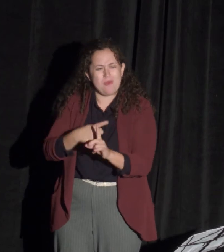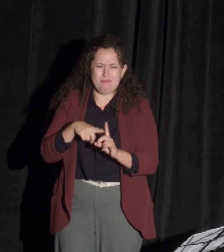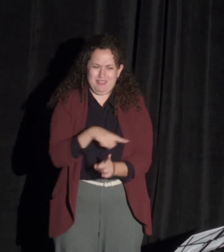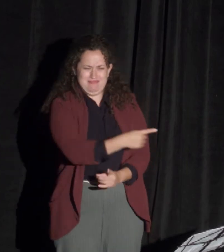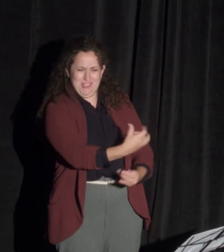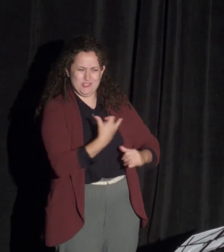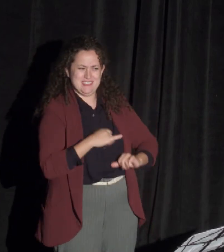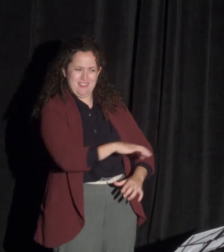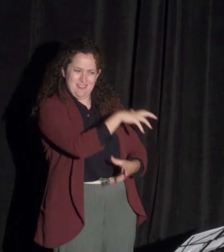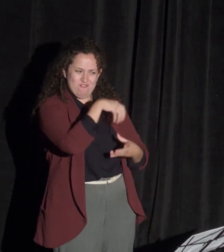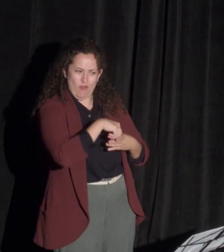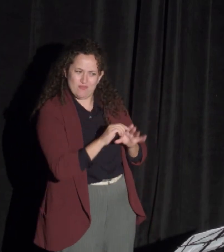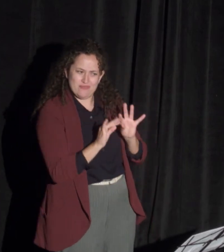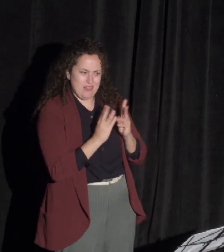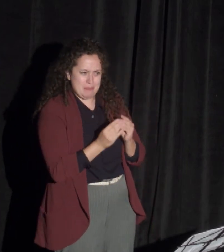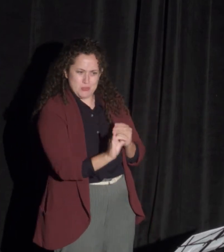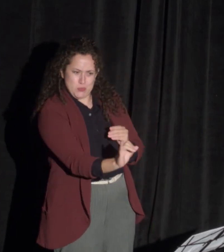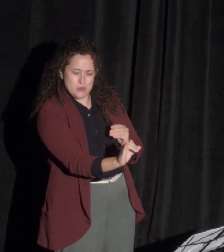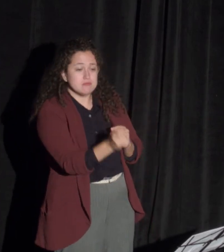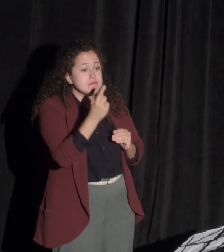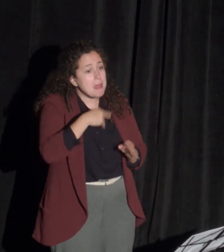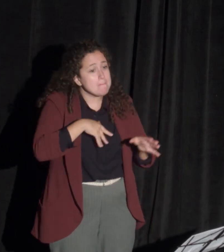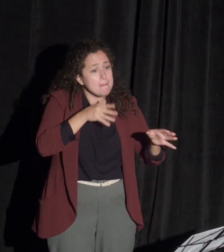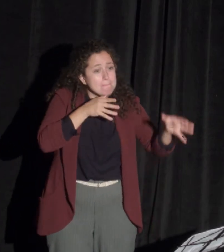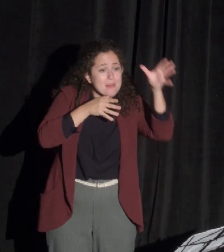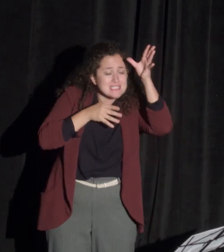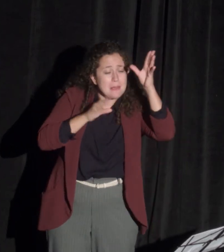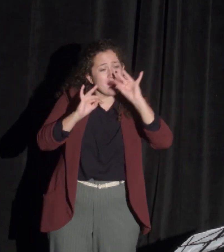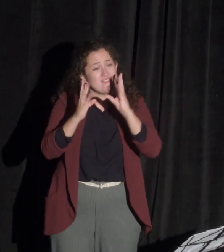My mom and my dad and my family, particularly my cousin, Johnny.